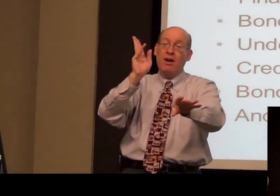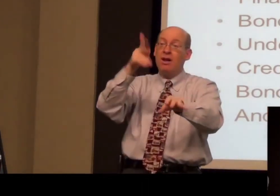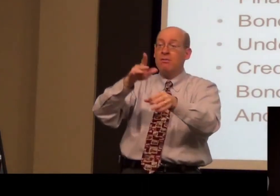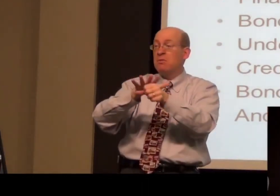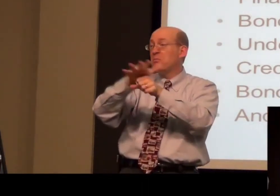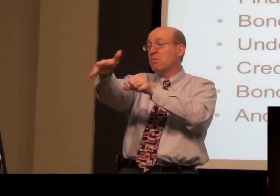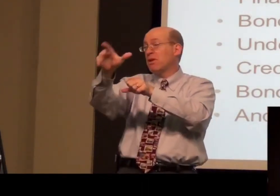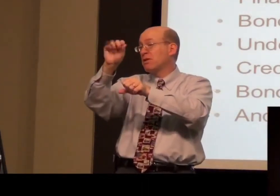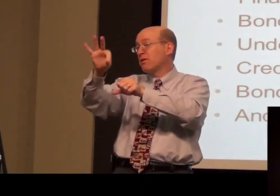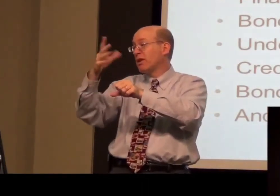hour.